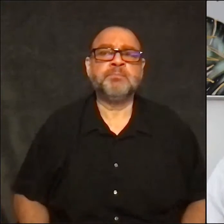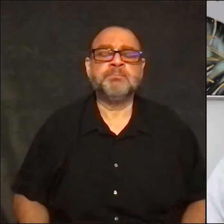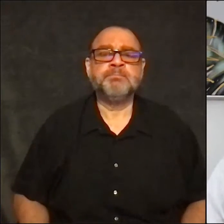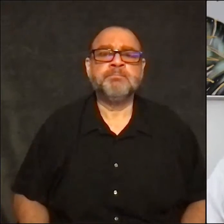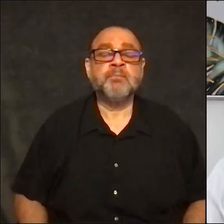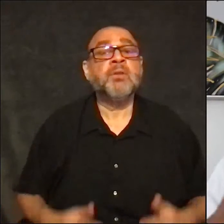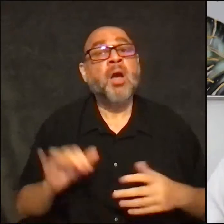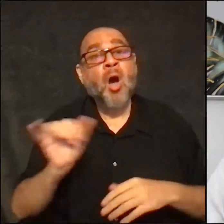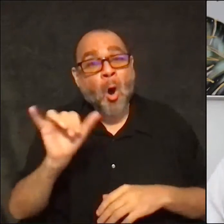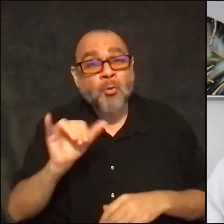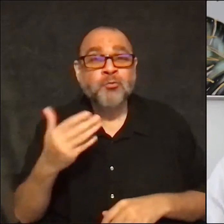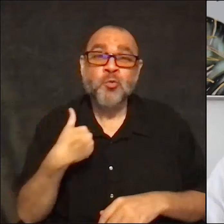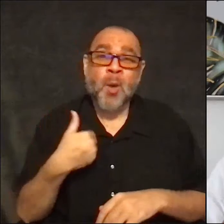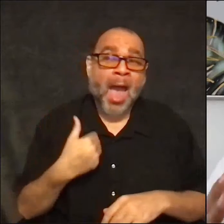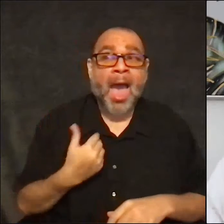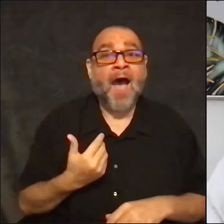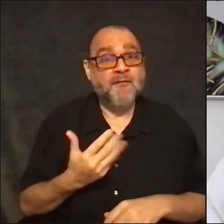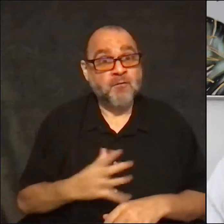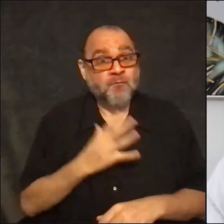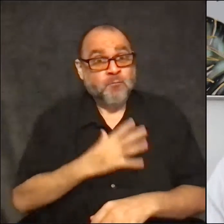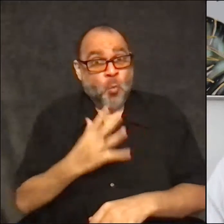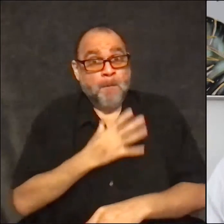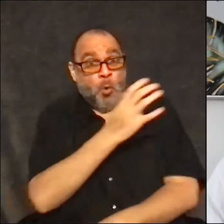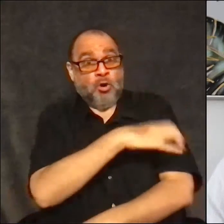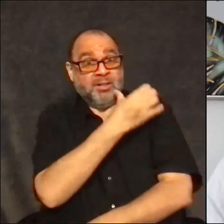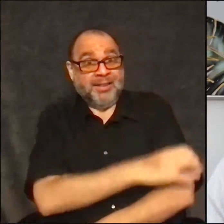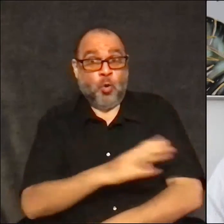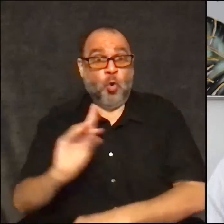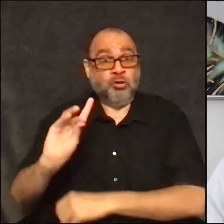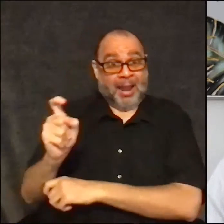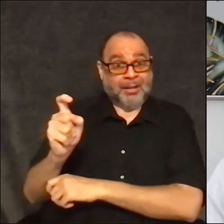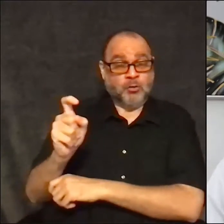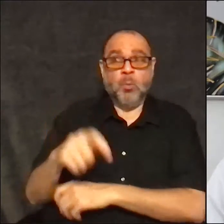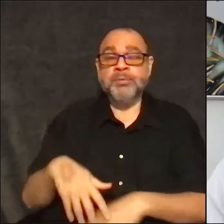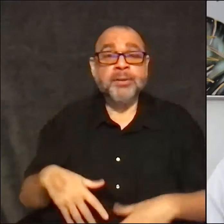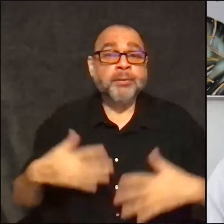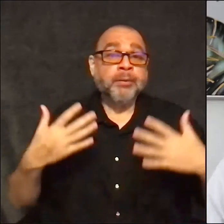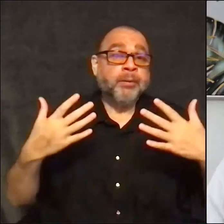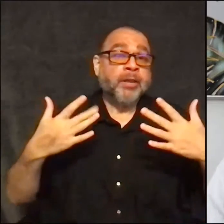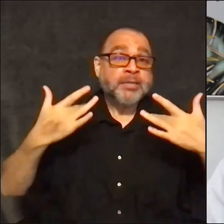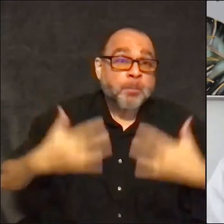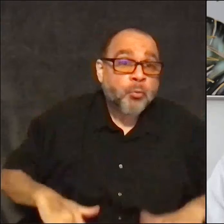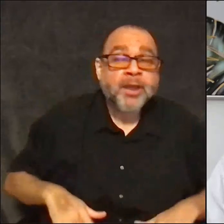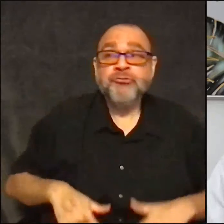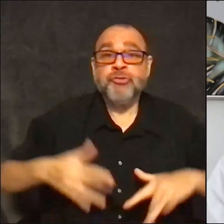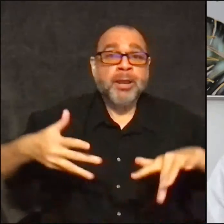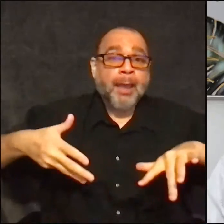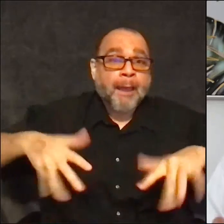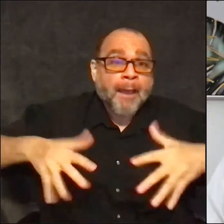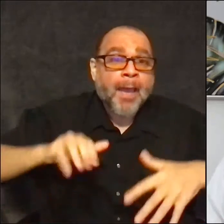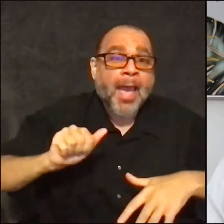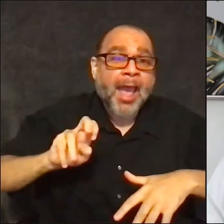clinical diagnosis, depression, anxiety, things of this nature. So I'm curious to know if anybody,